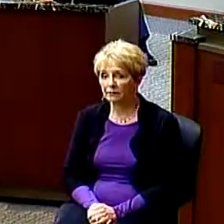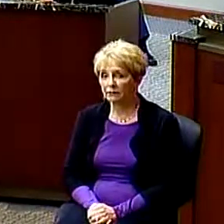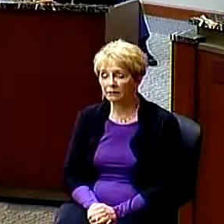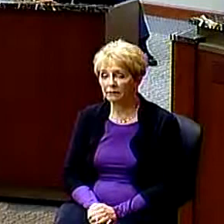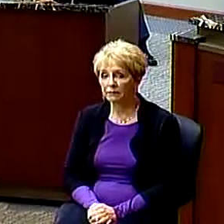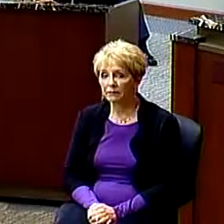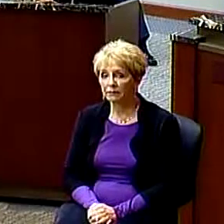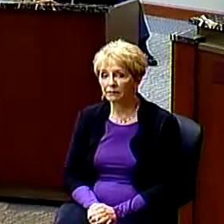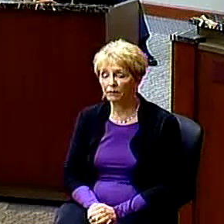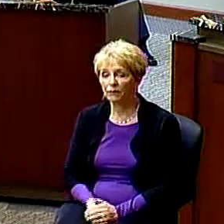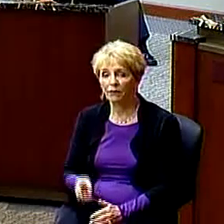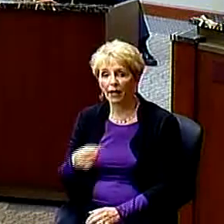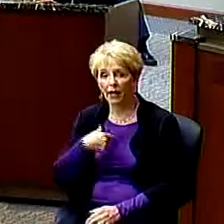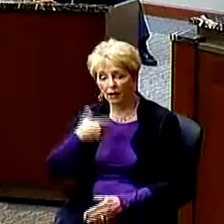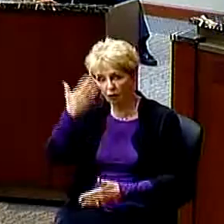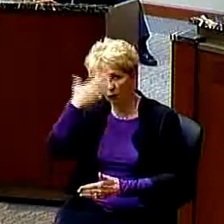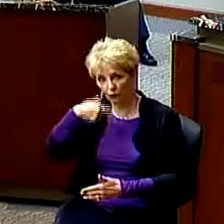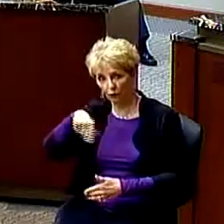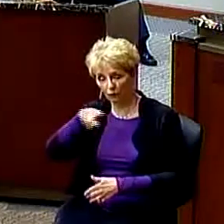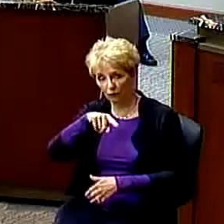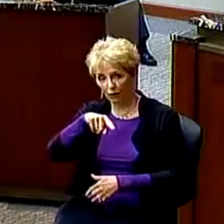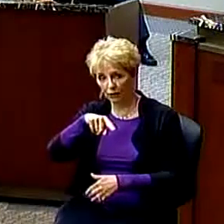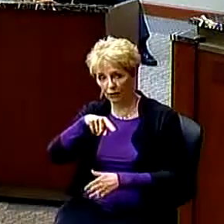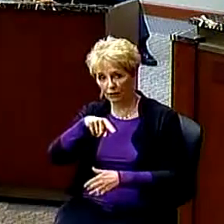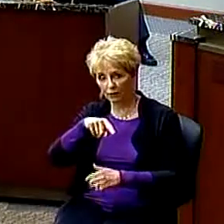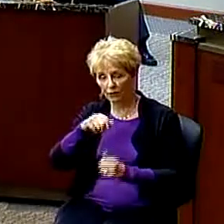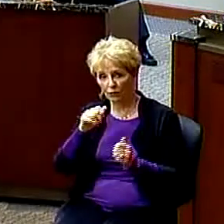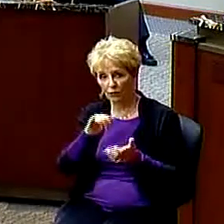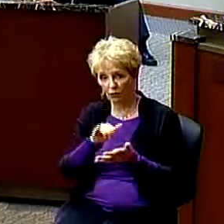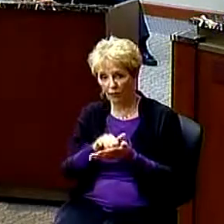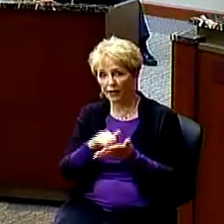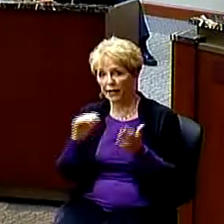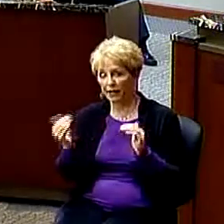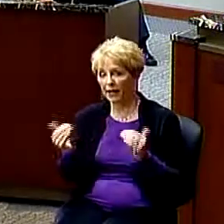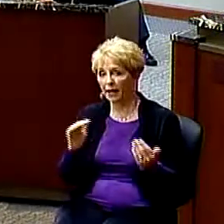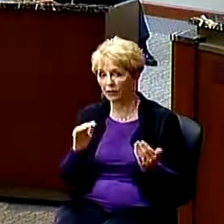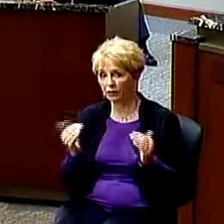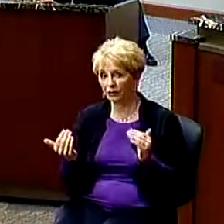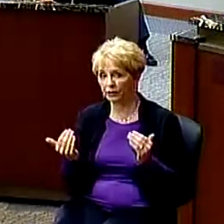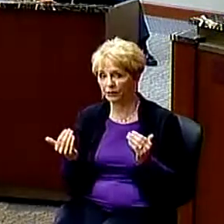So that I would hold that before you as an analogy.